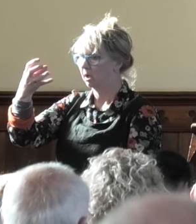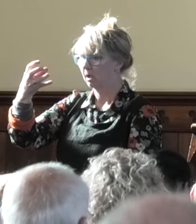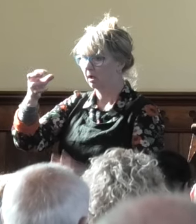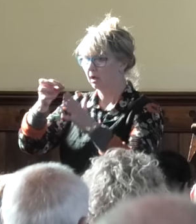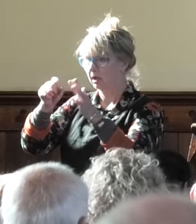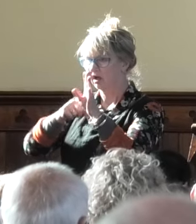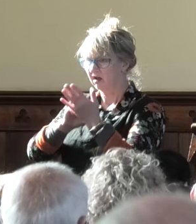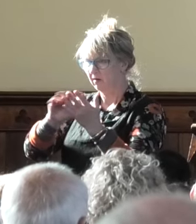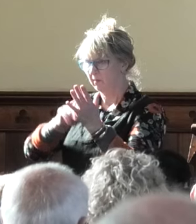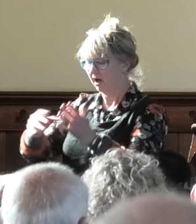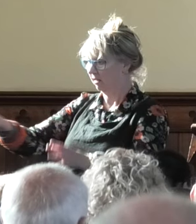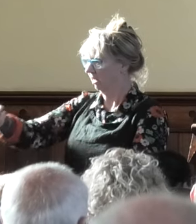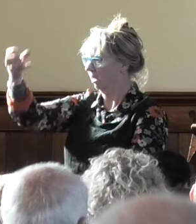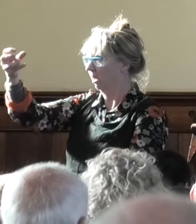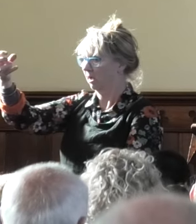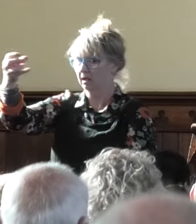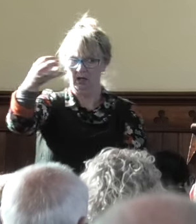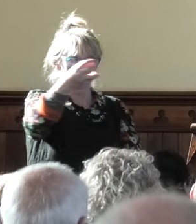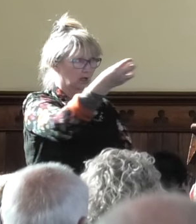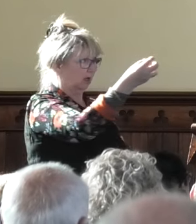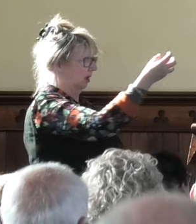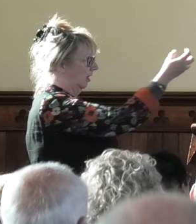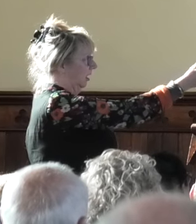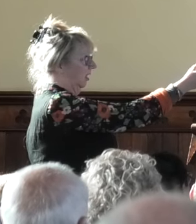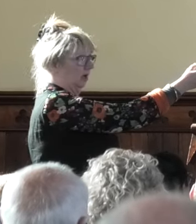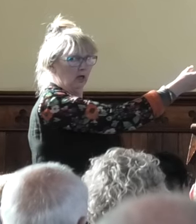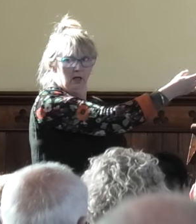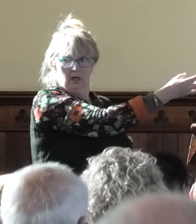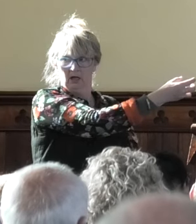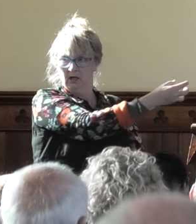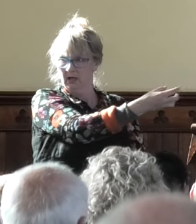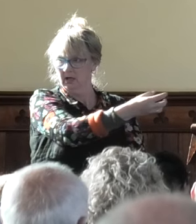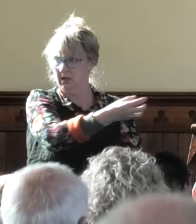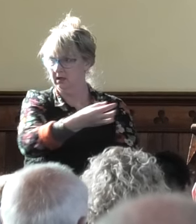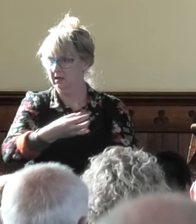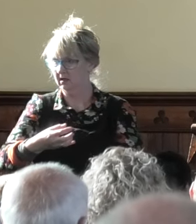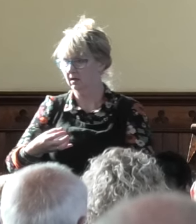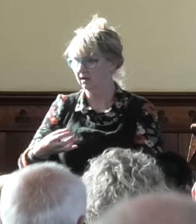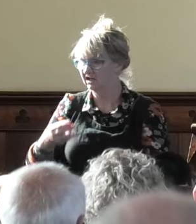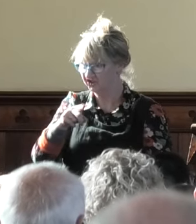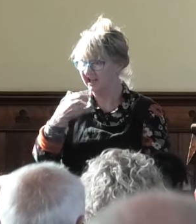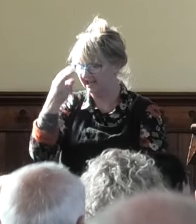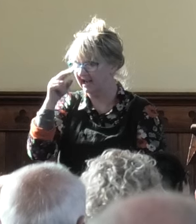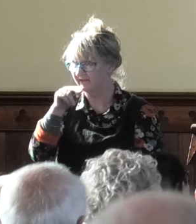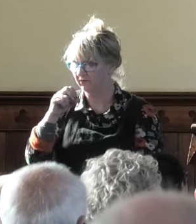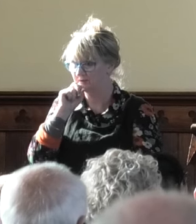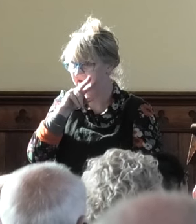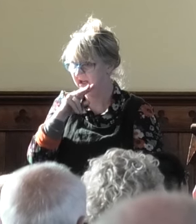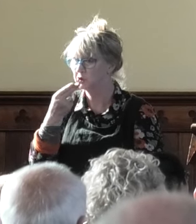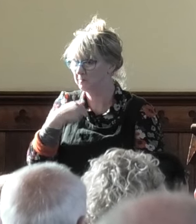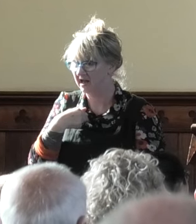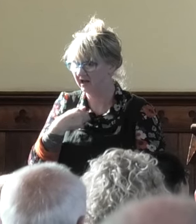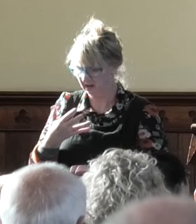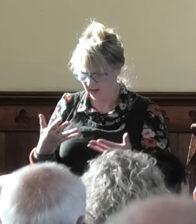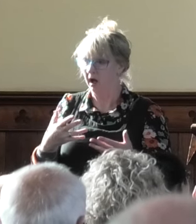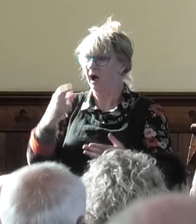snake out into the fresh air and proceeded to hand Madam Slitherer, I think the snake was named, to me.